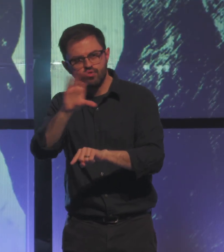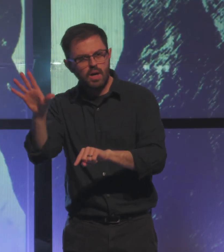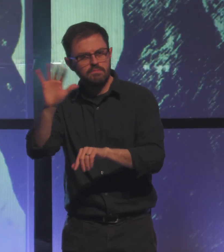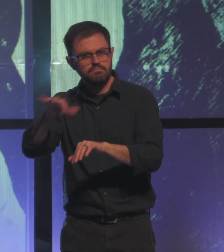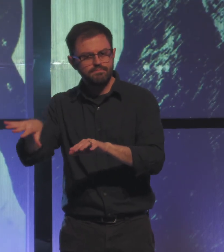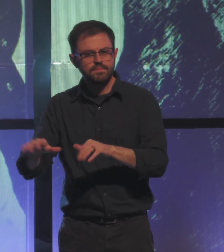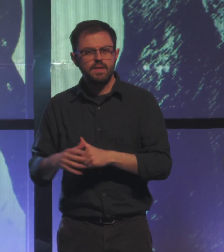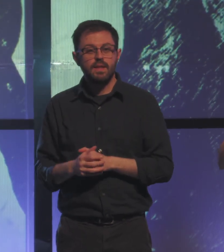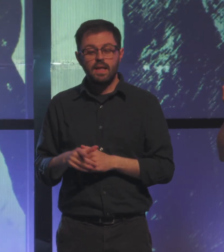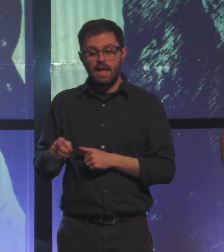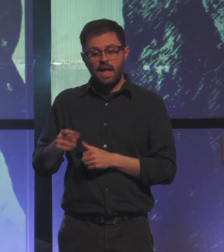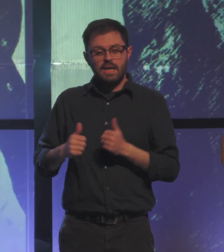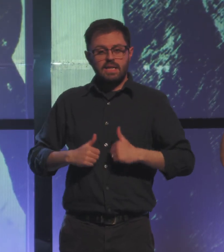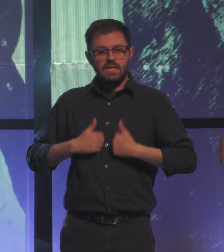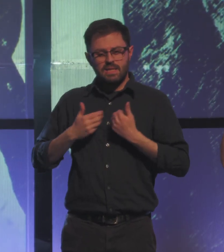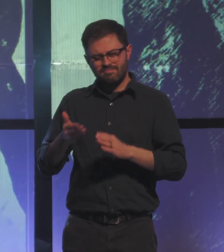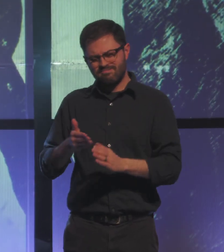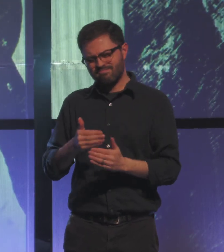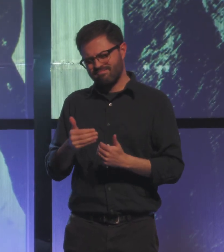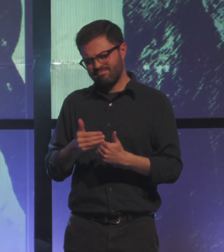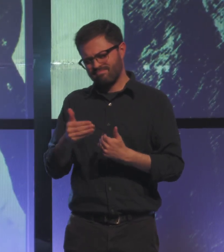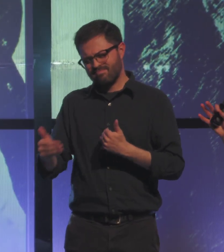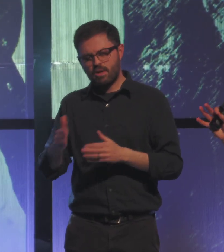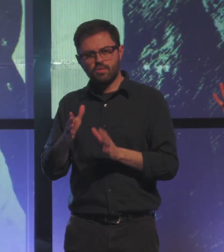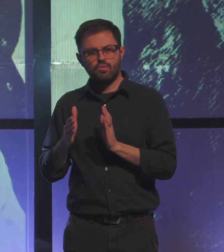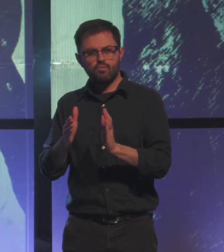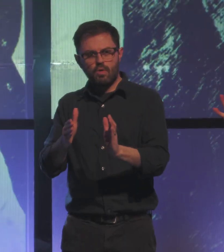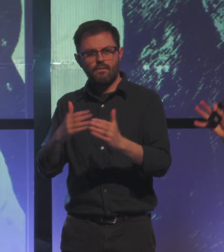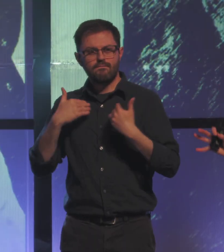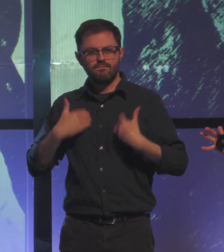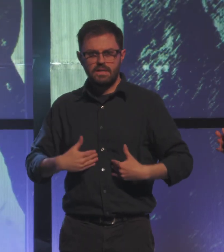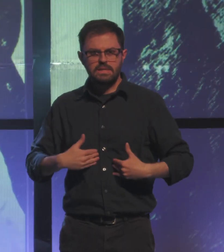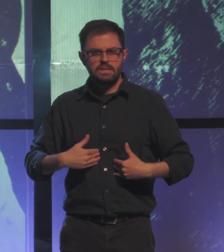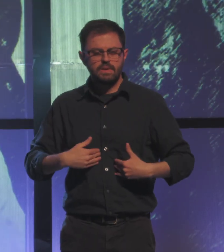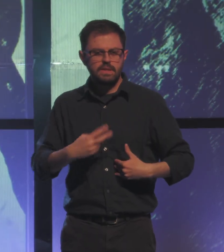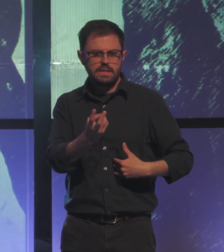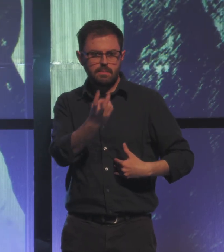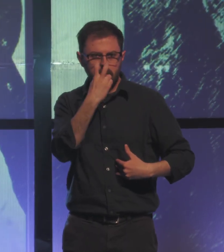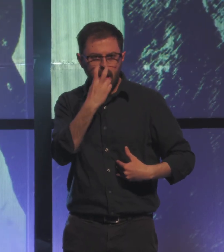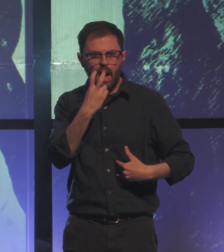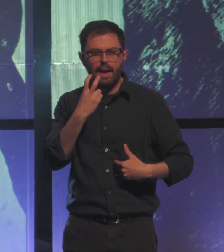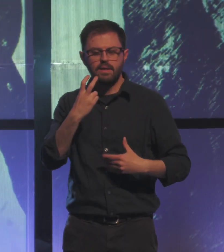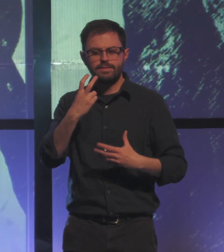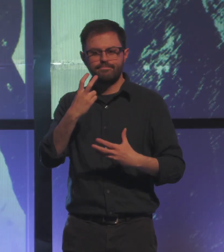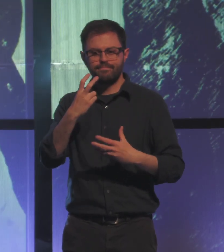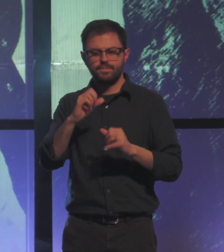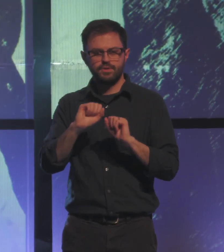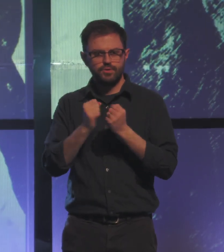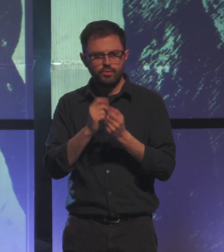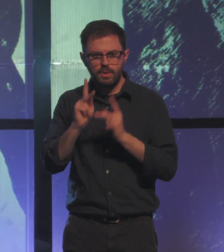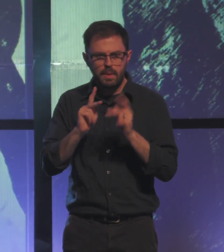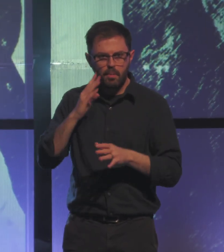he lives on the roadside. He is physically blind, he is socially invisible, and he is completely